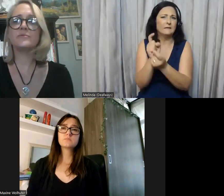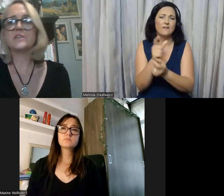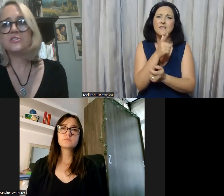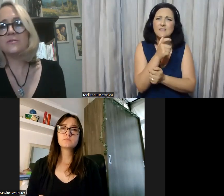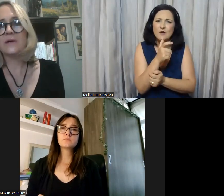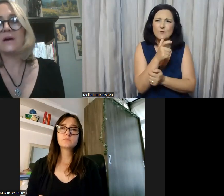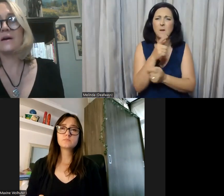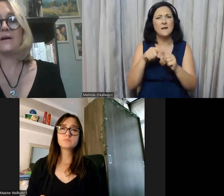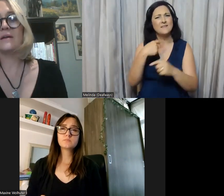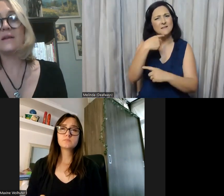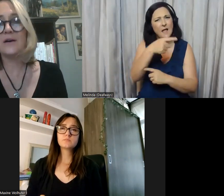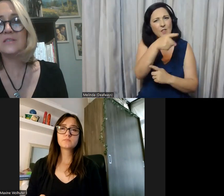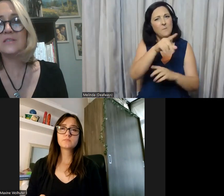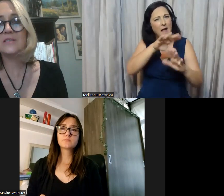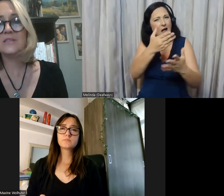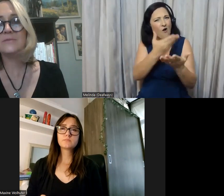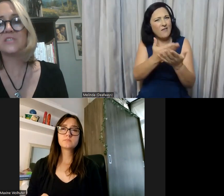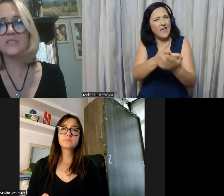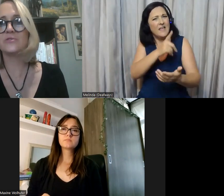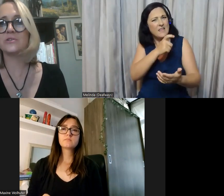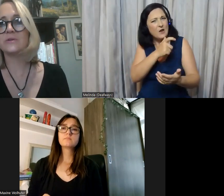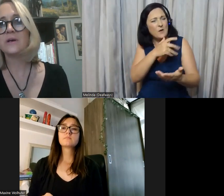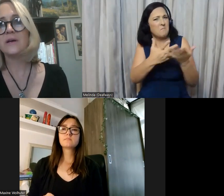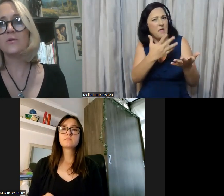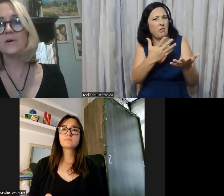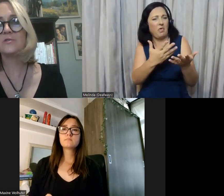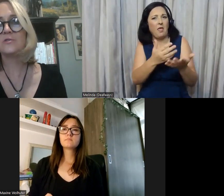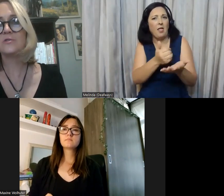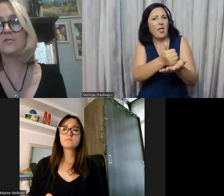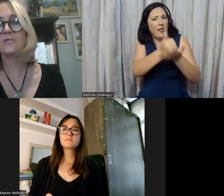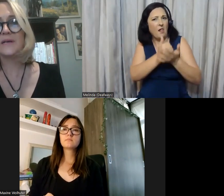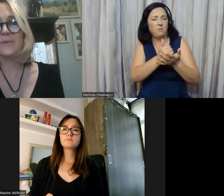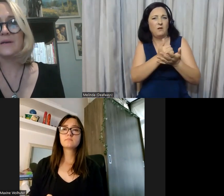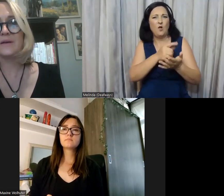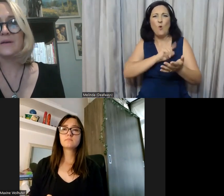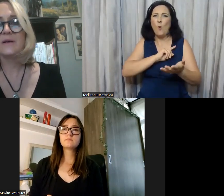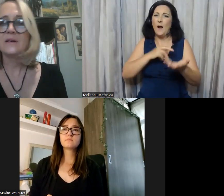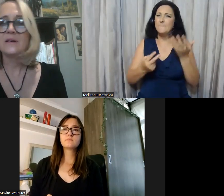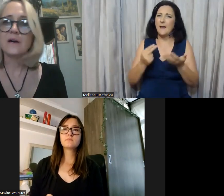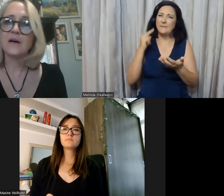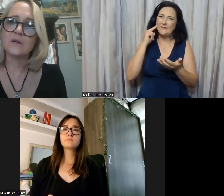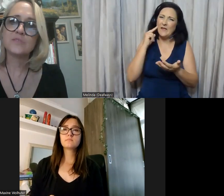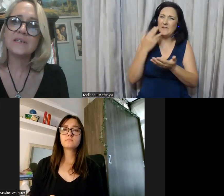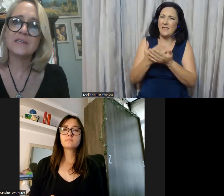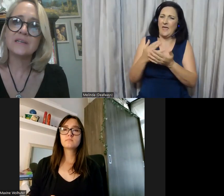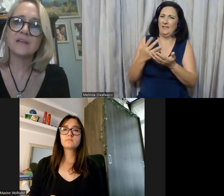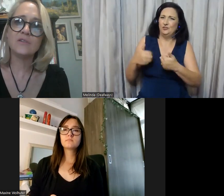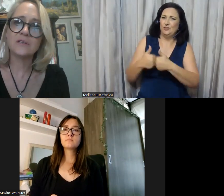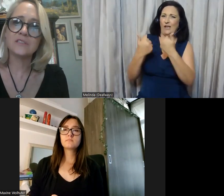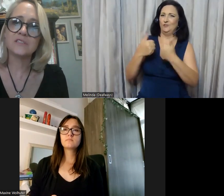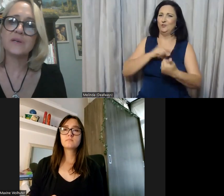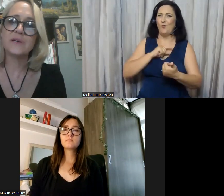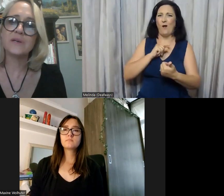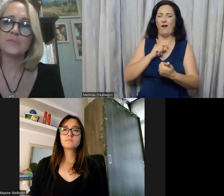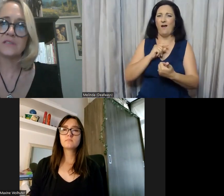I know it's a challenge for you in a world where everybody speaks and don't